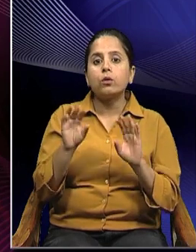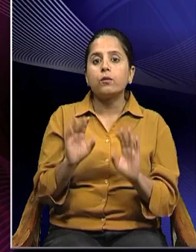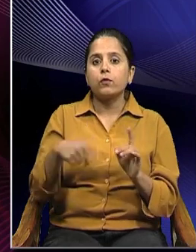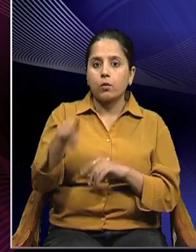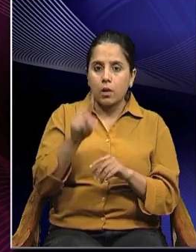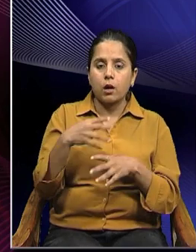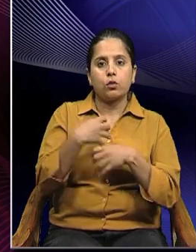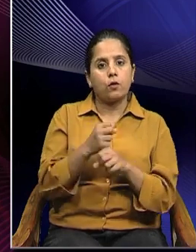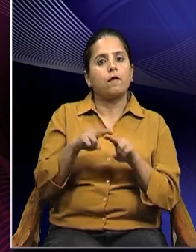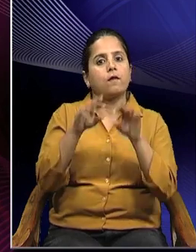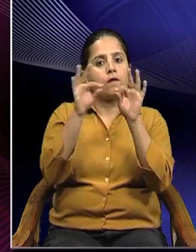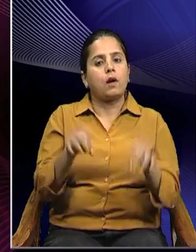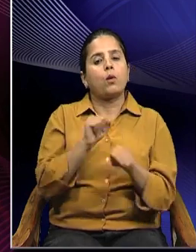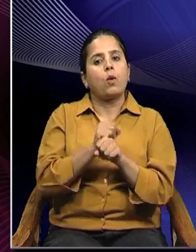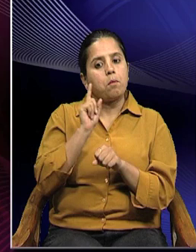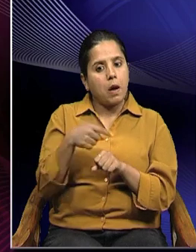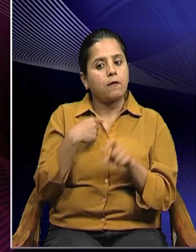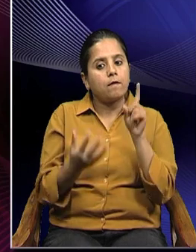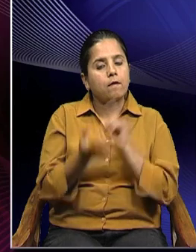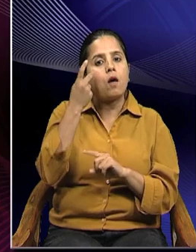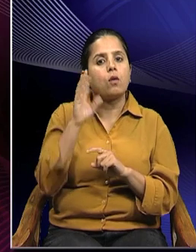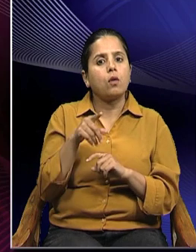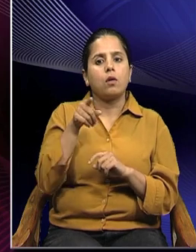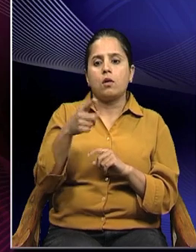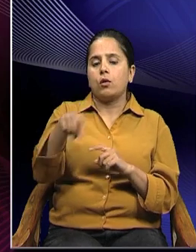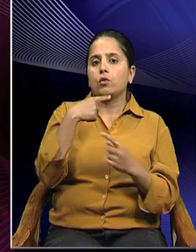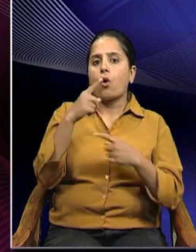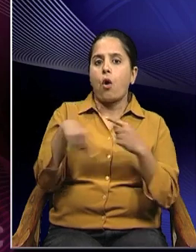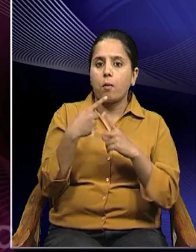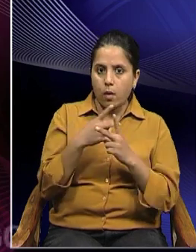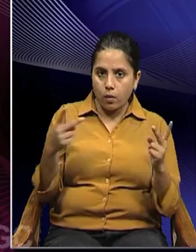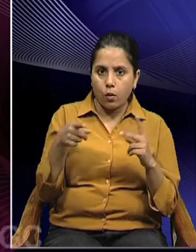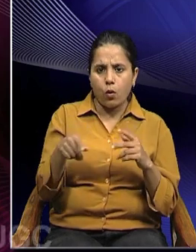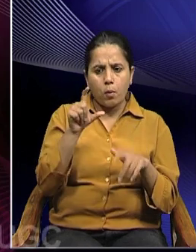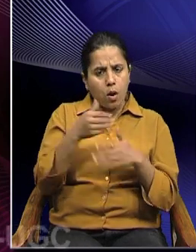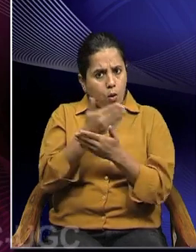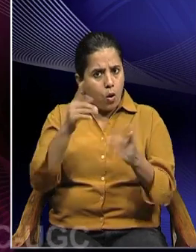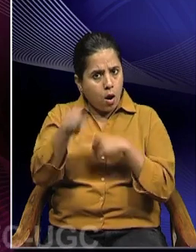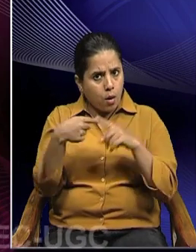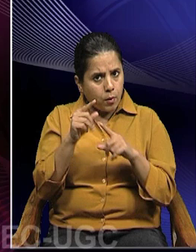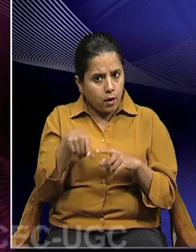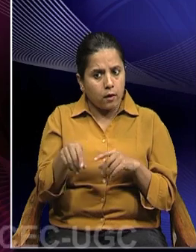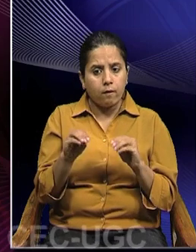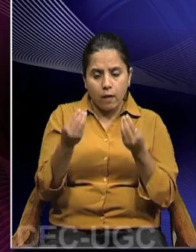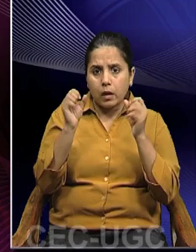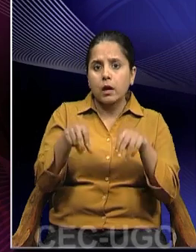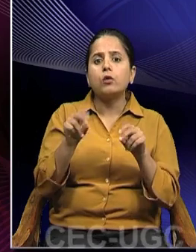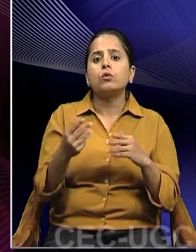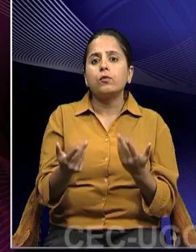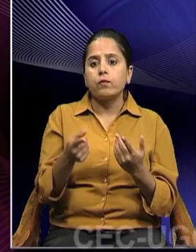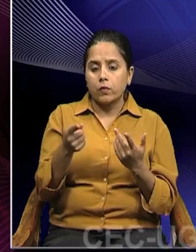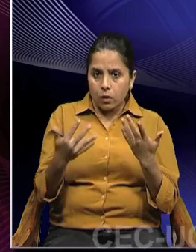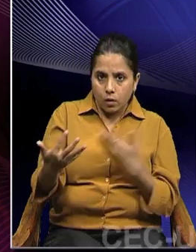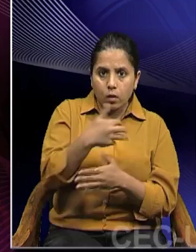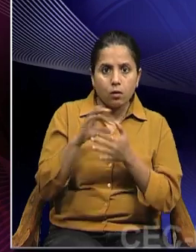develop a framework where we should find that whether it talks about the everybody's welfare or not, whether it talks about